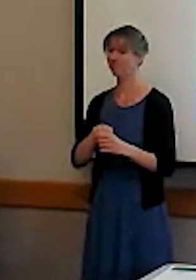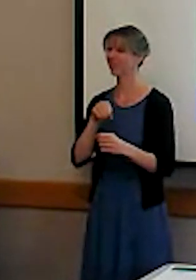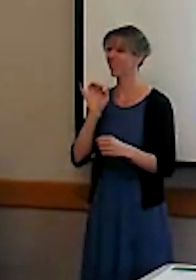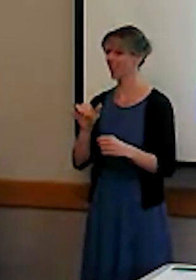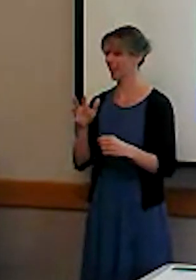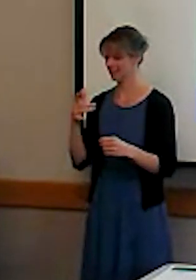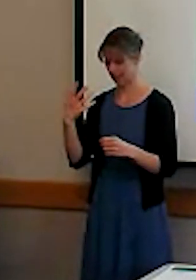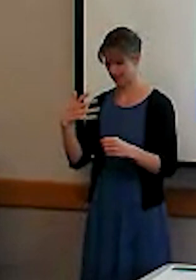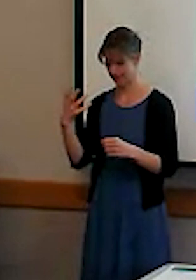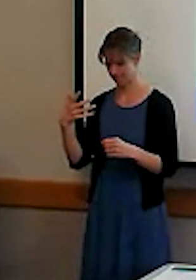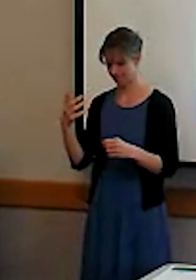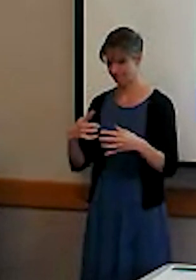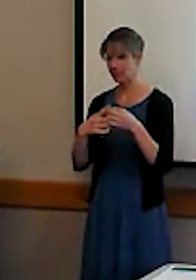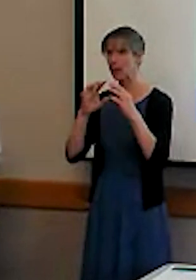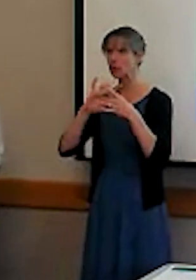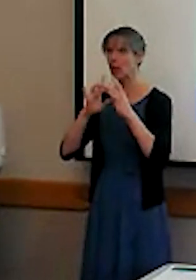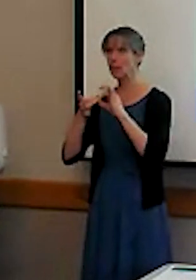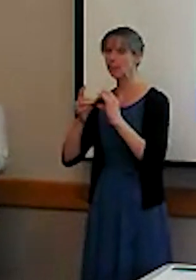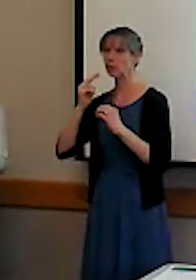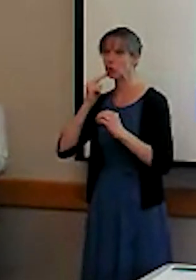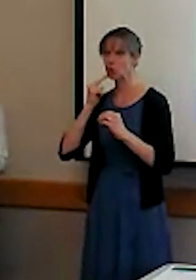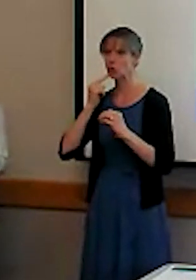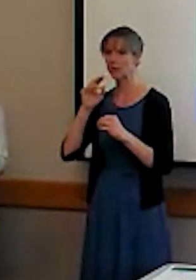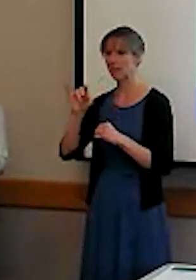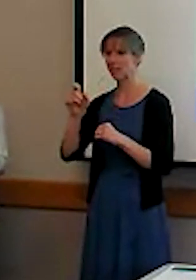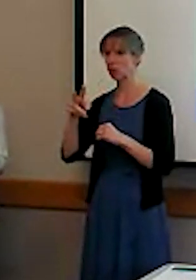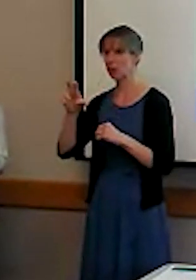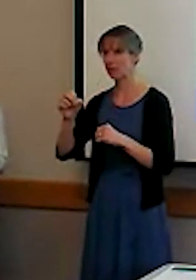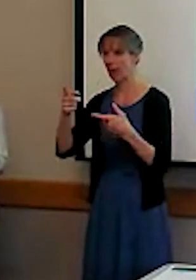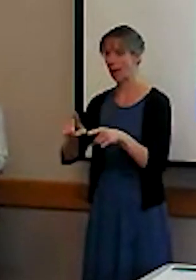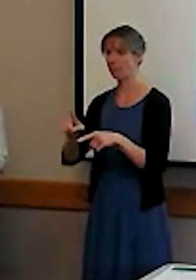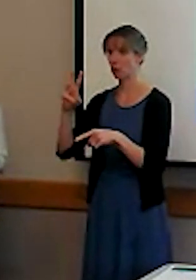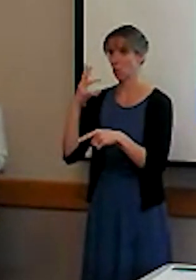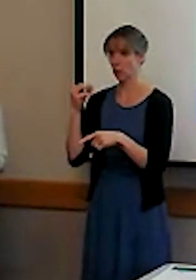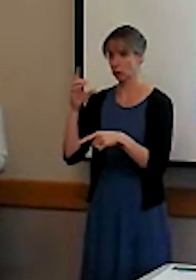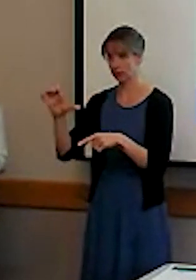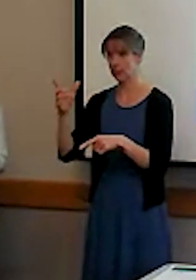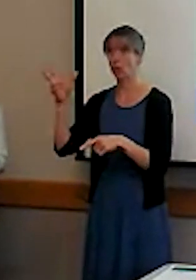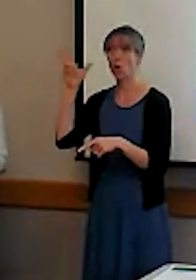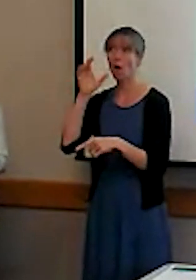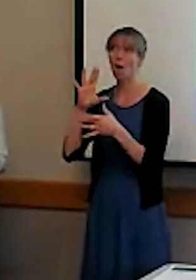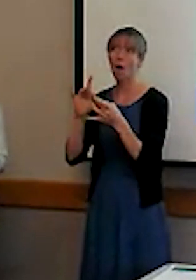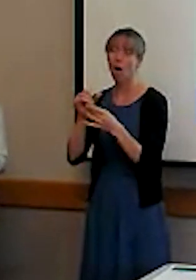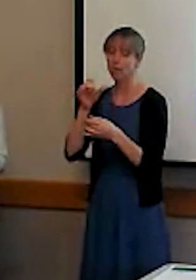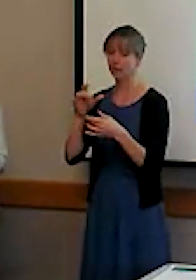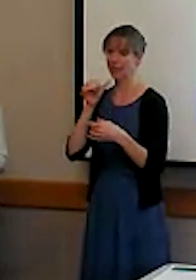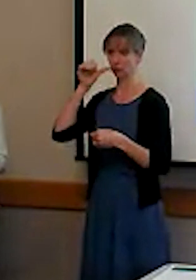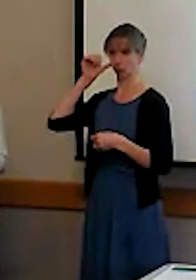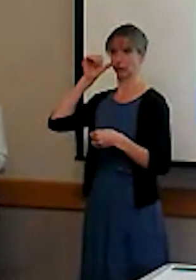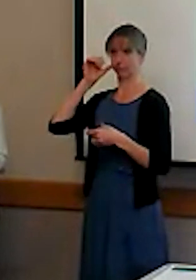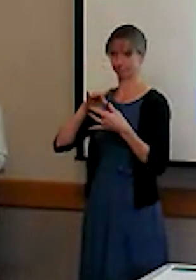that Special Olympics Nutrition Initiative in Washington, D.C. that you've heard about